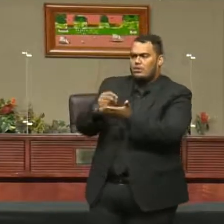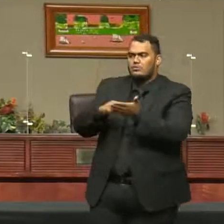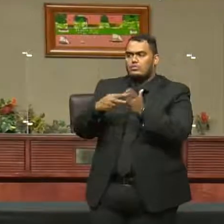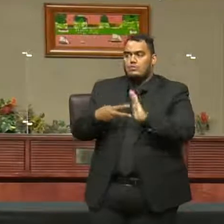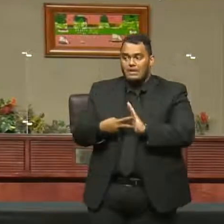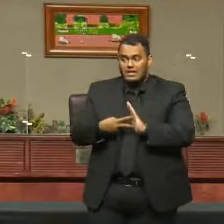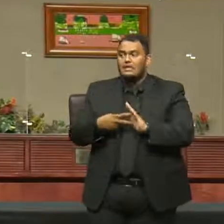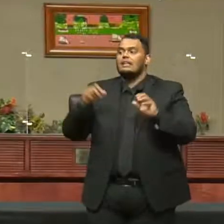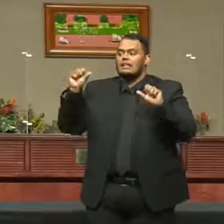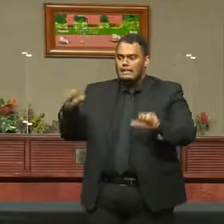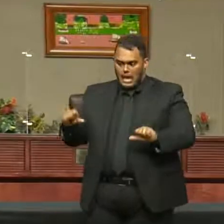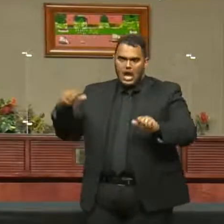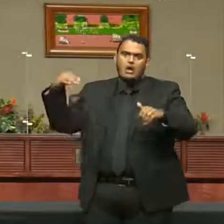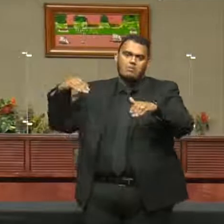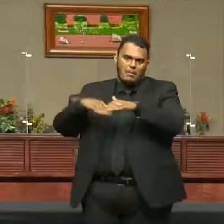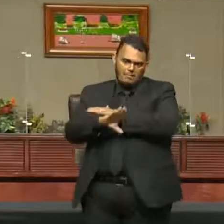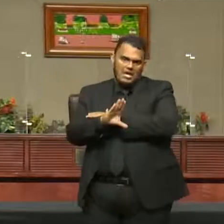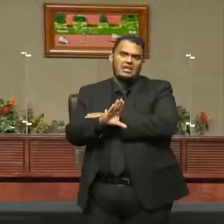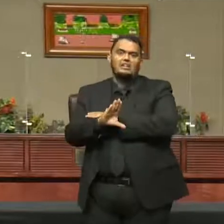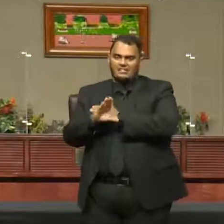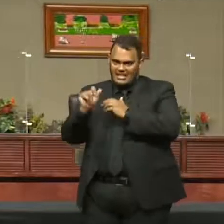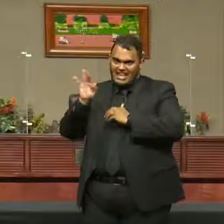freely. Okay.